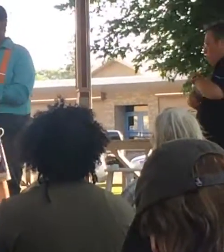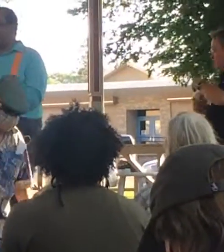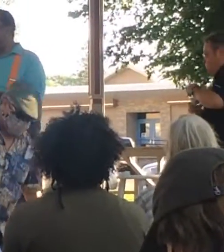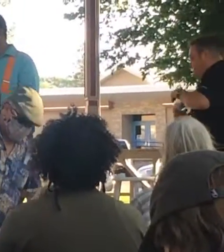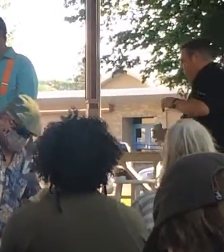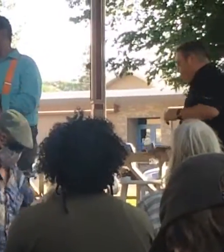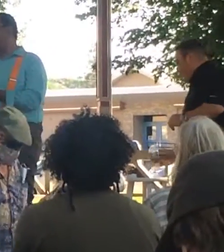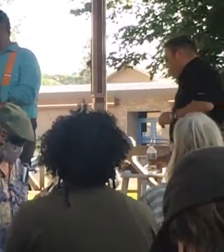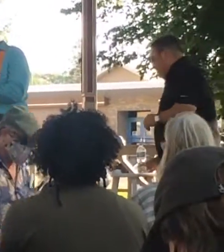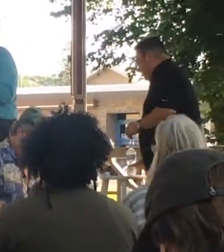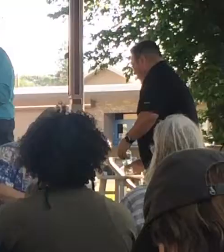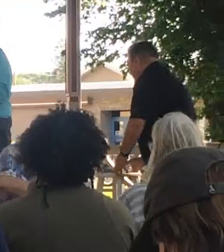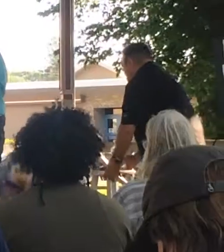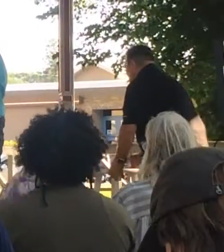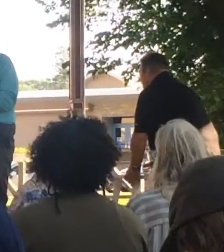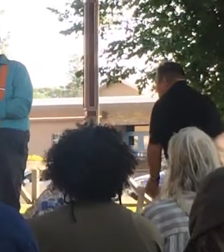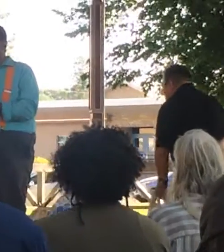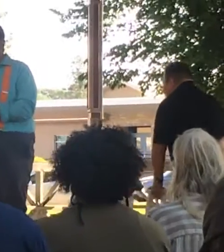Christopher!